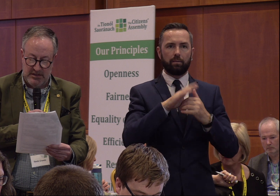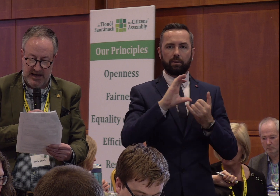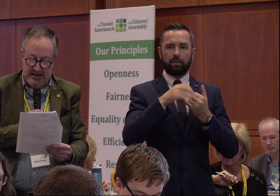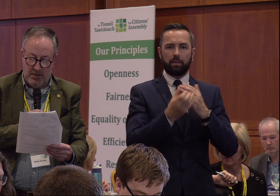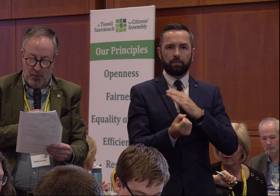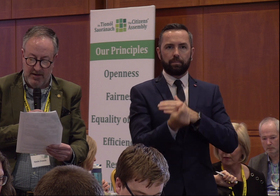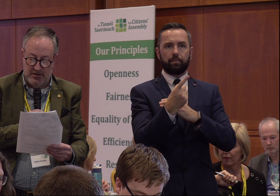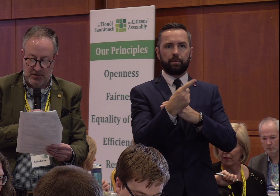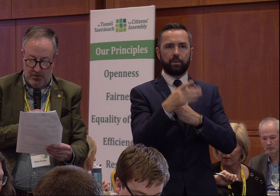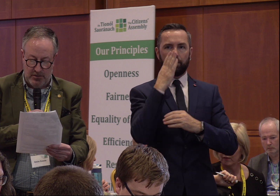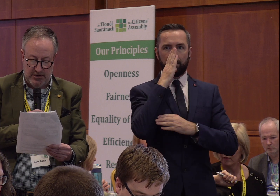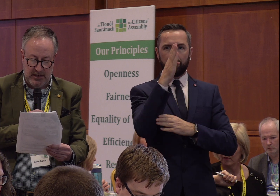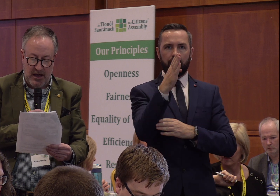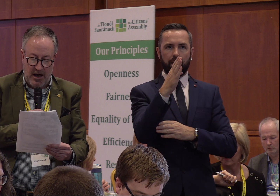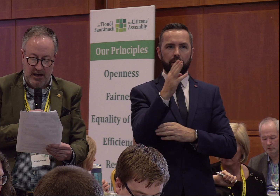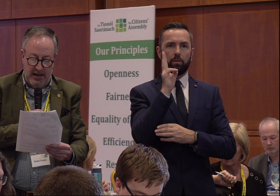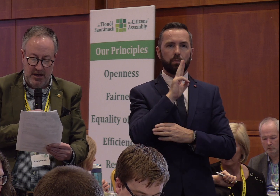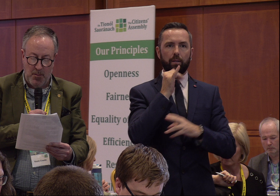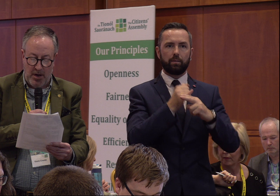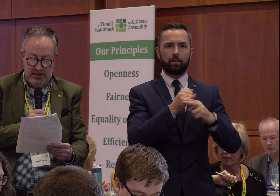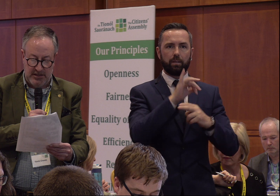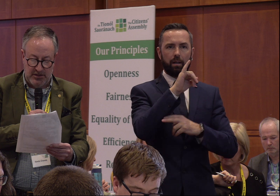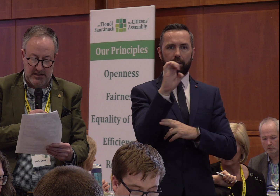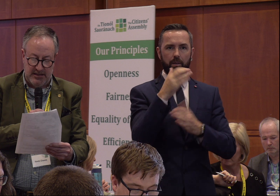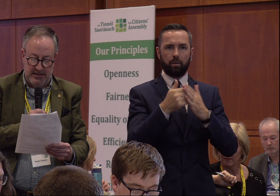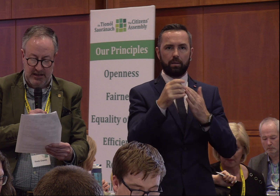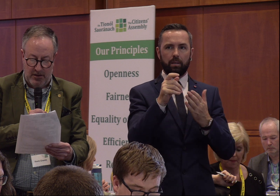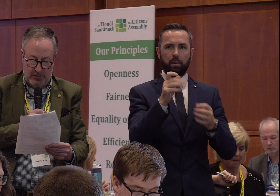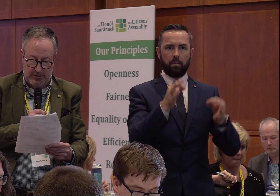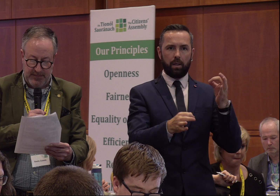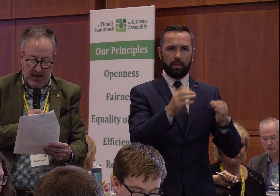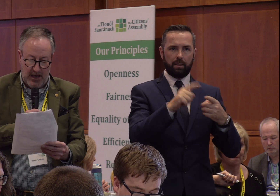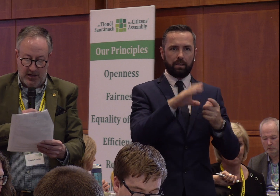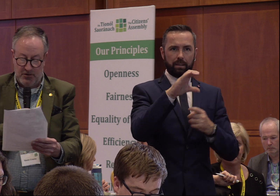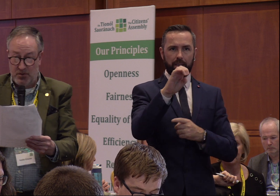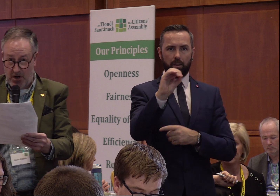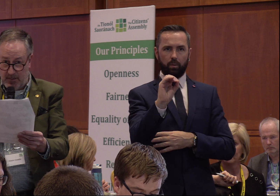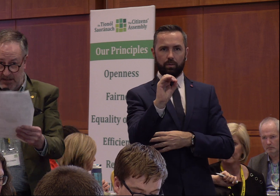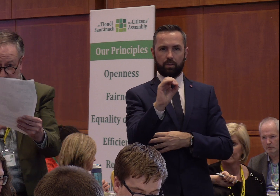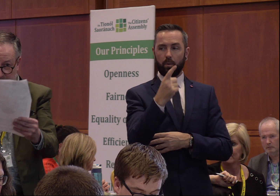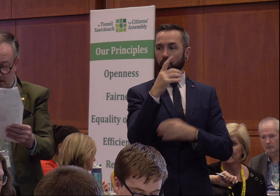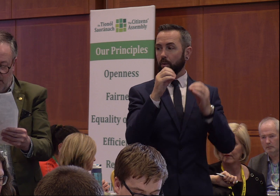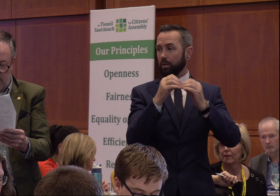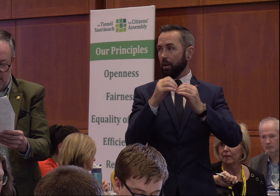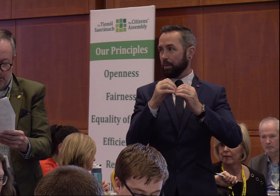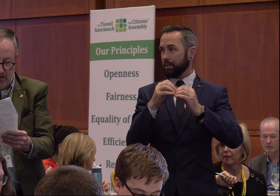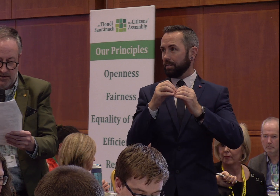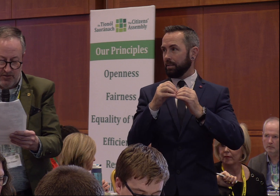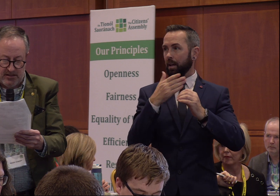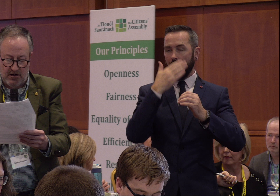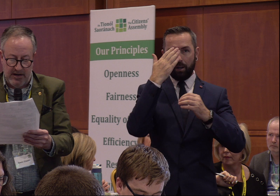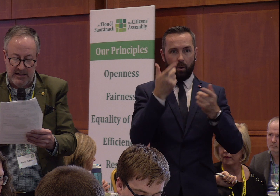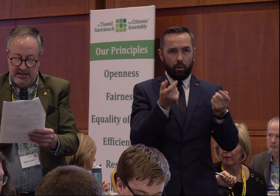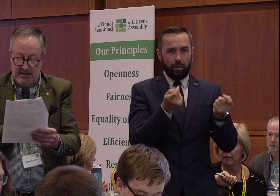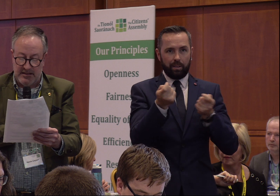to attend private schools, i.e. politicians and CEOs. And just one comment, and I know the chair has